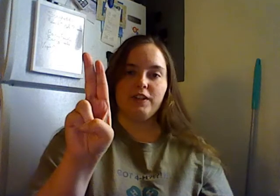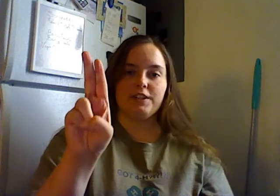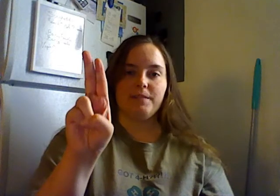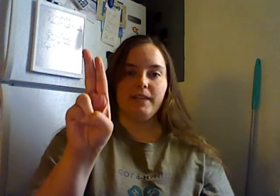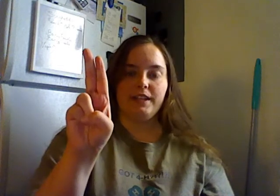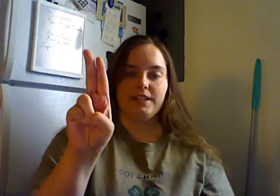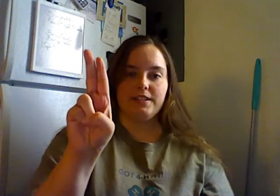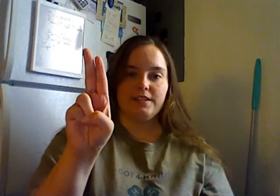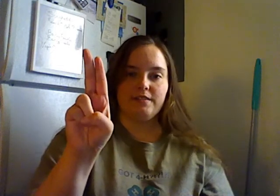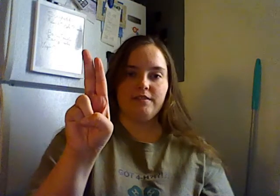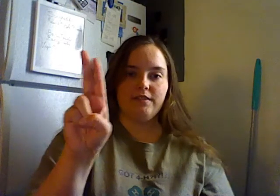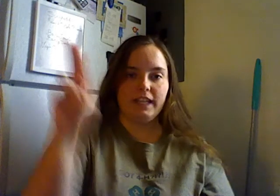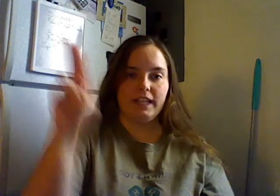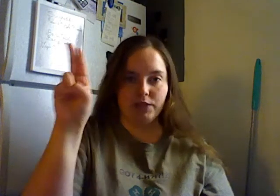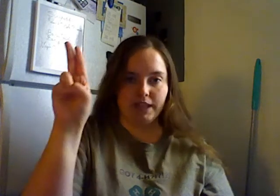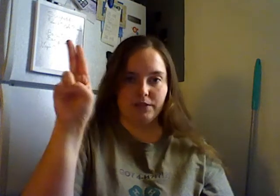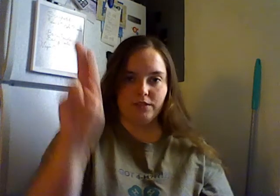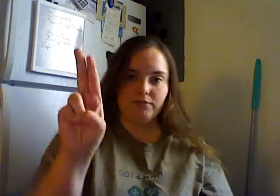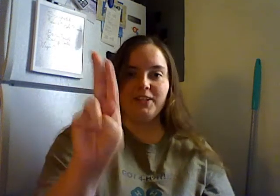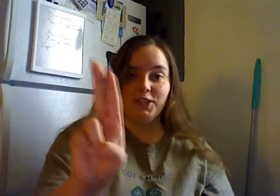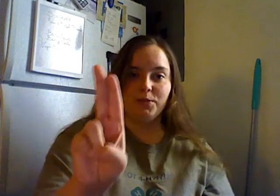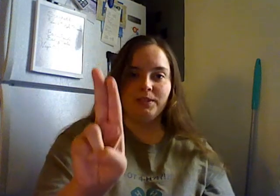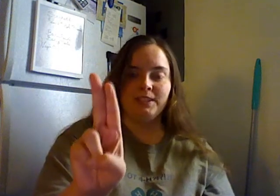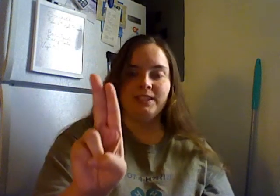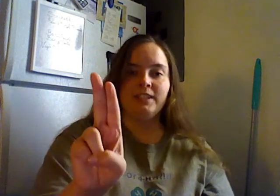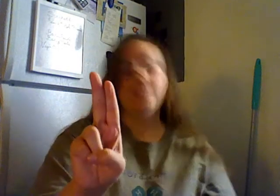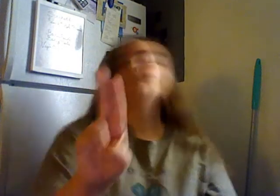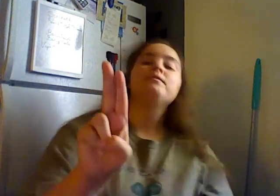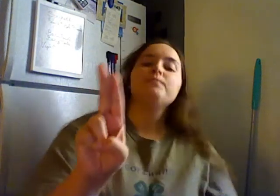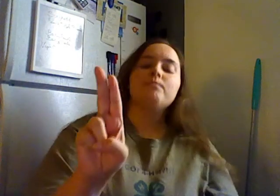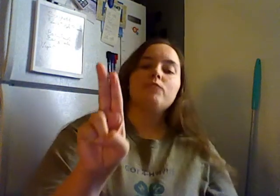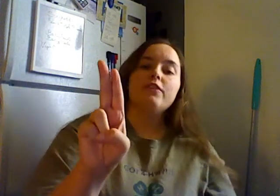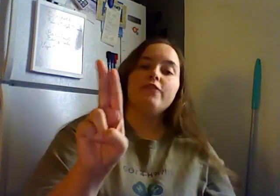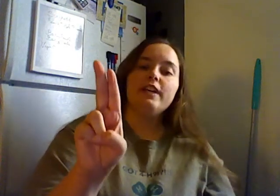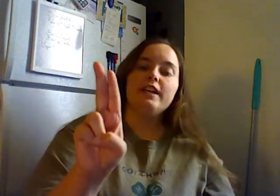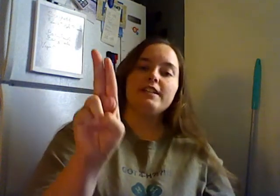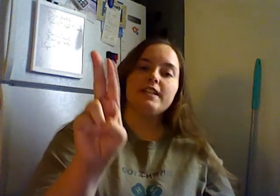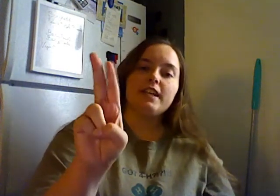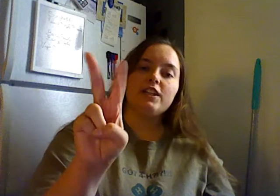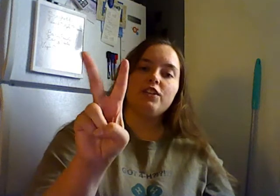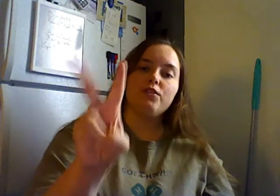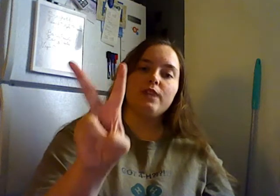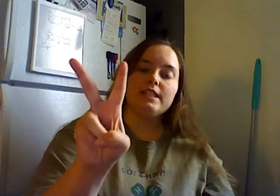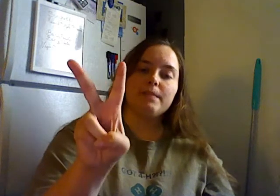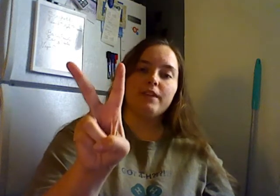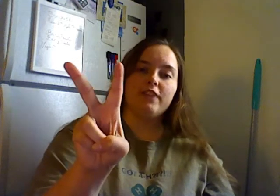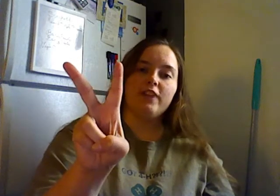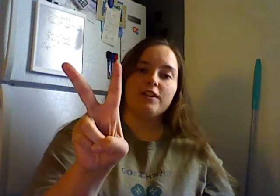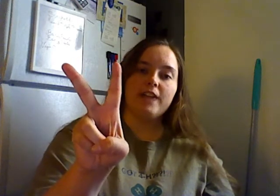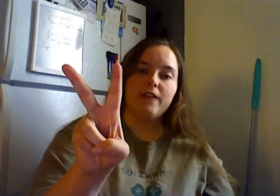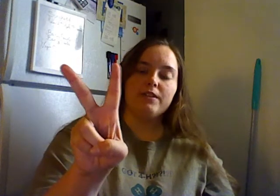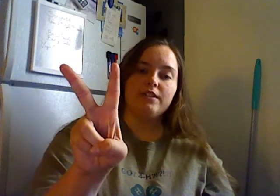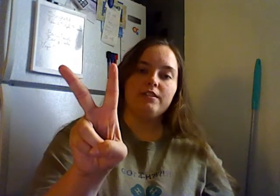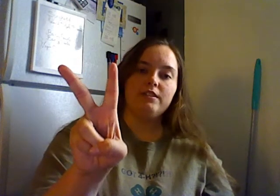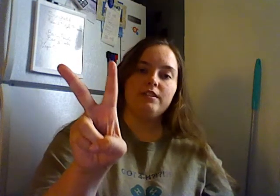up like this, like in the Boy Scouts. U. V is to take the U and separate the fingers out.